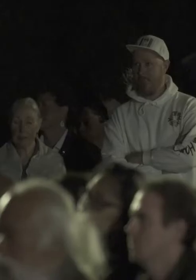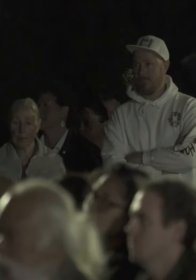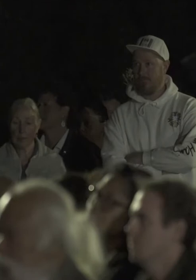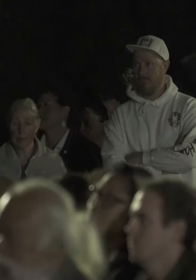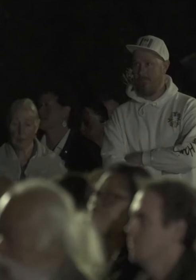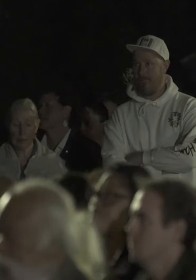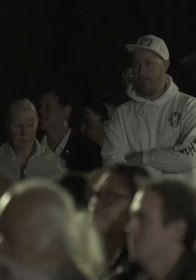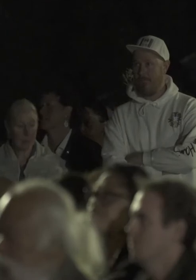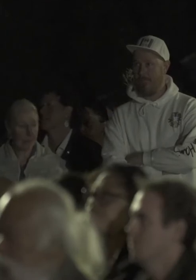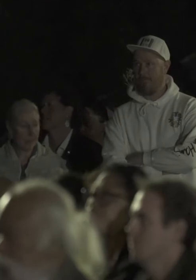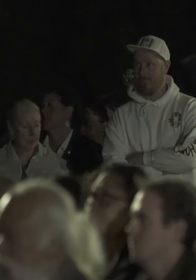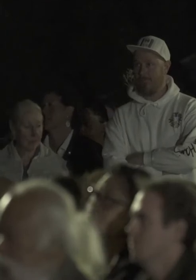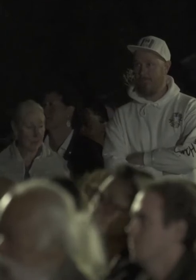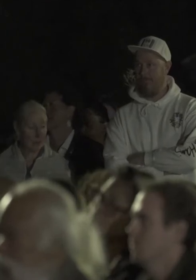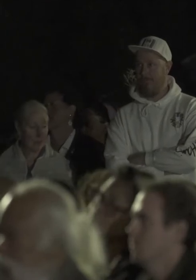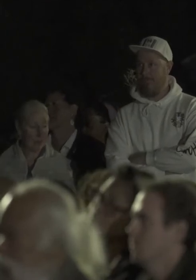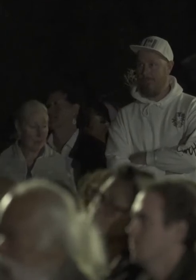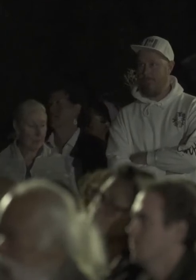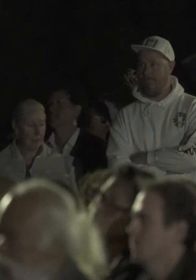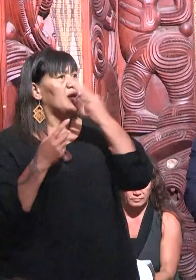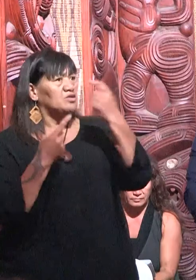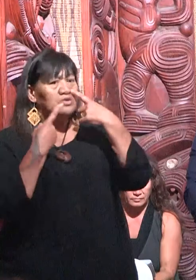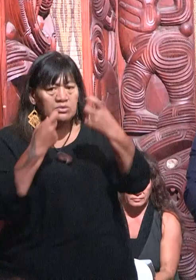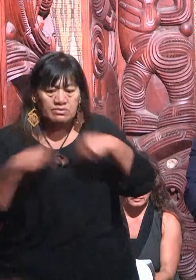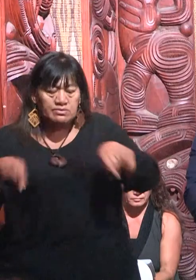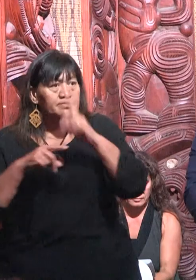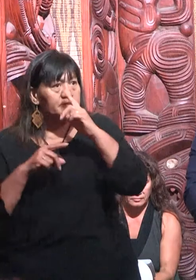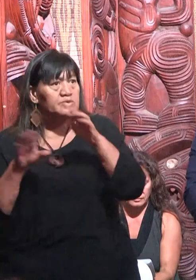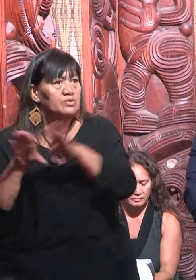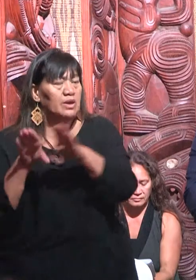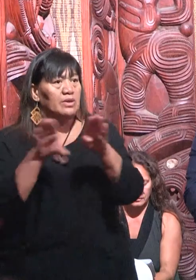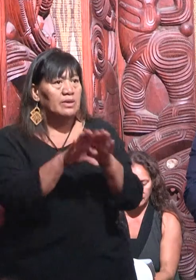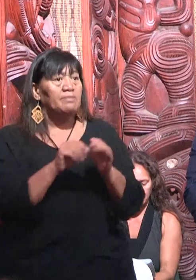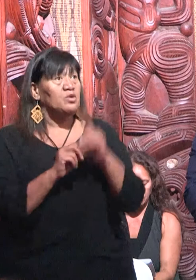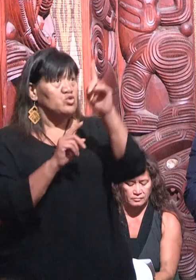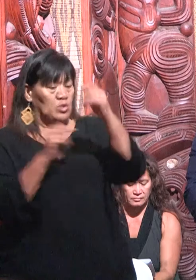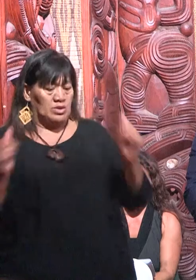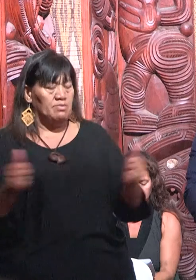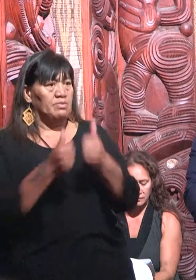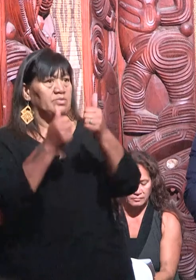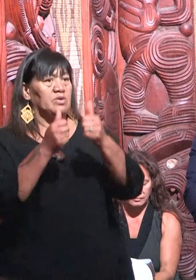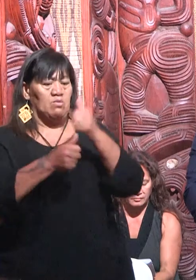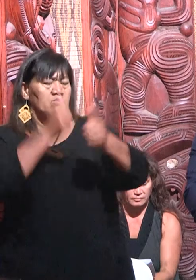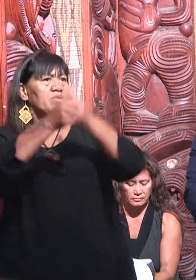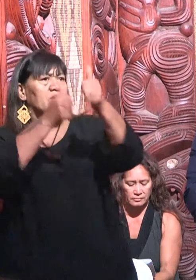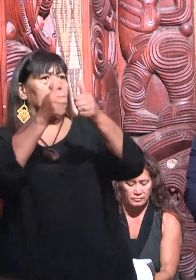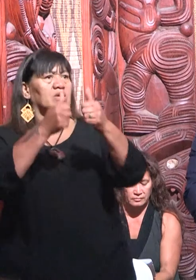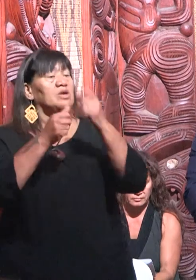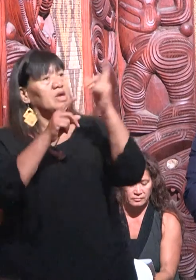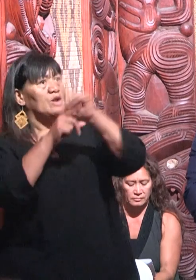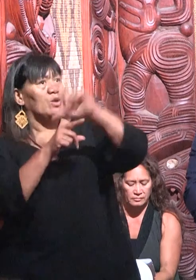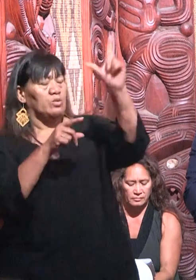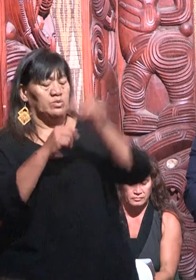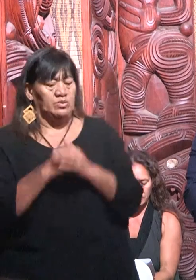nei, aura kai koroki mātou ki tīmati e mai. E kōrai mātou da mana, e te kakā, e te